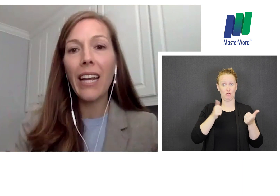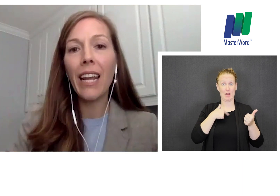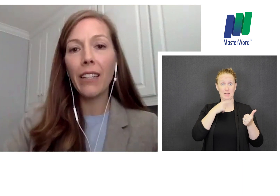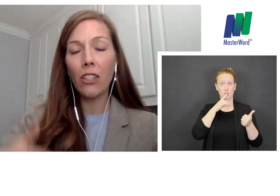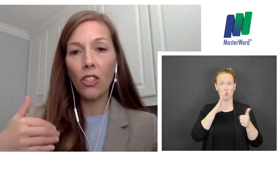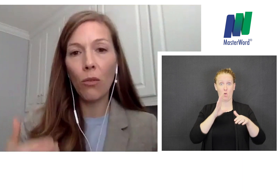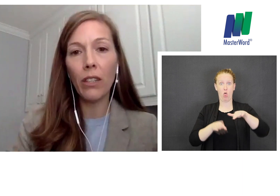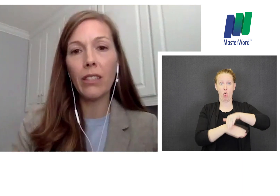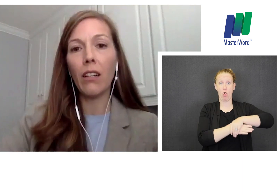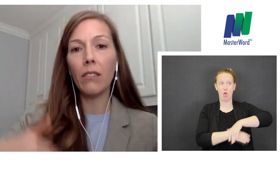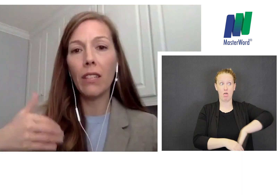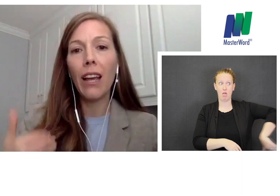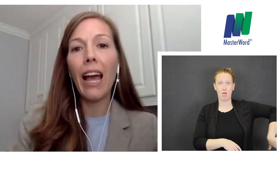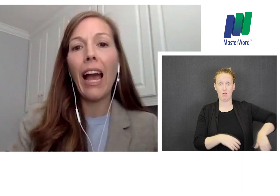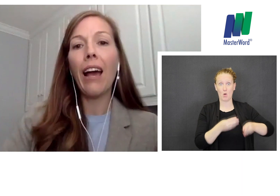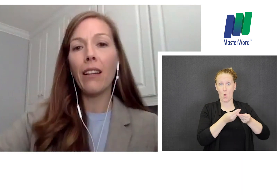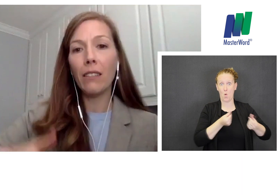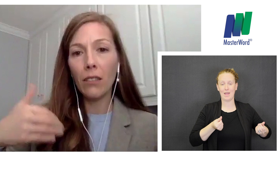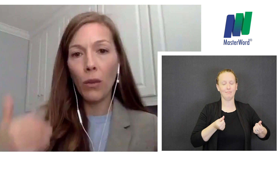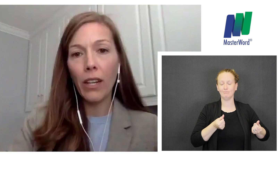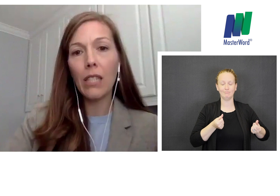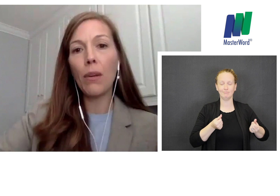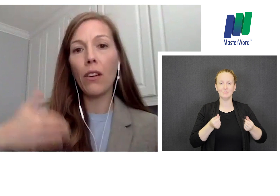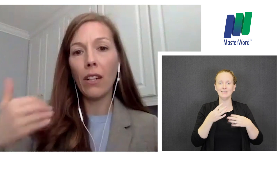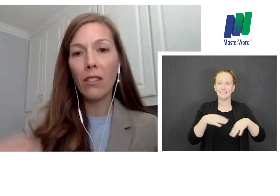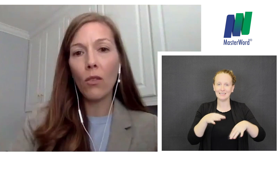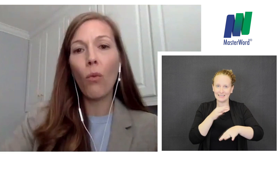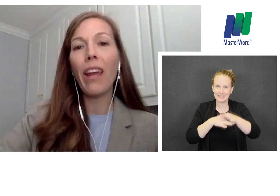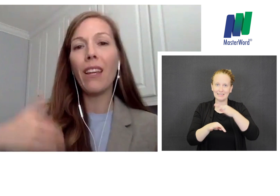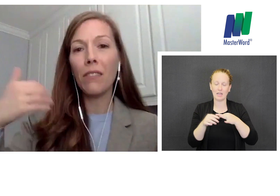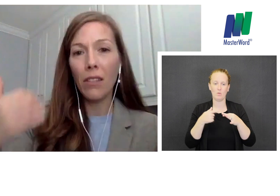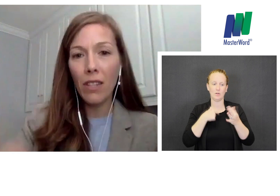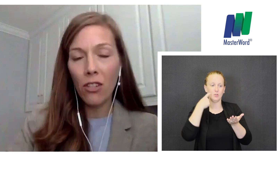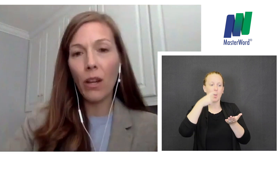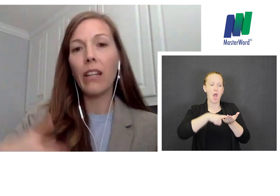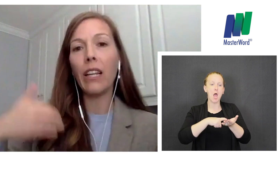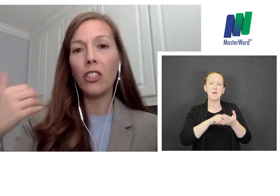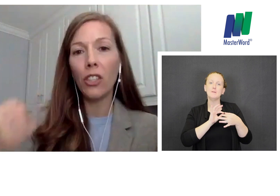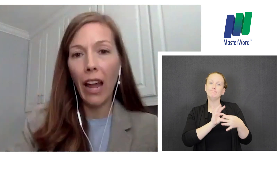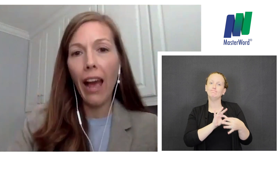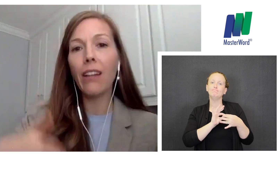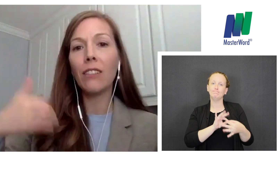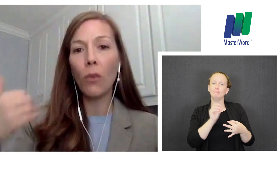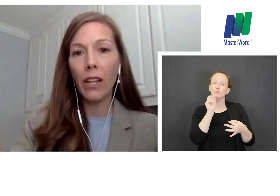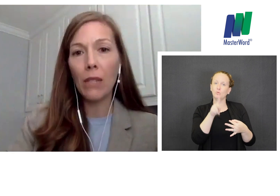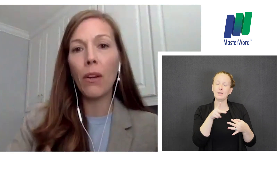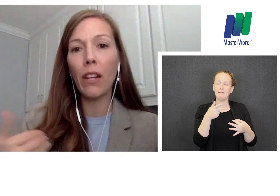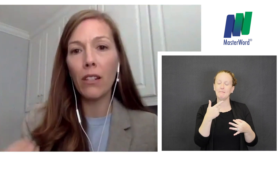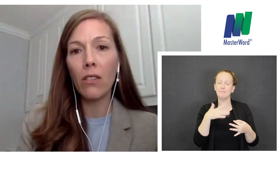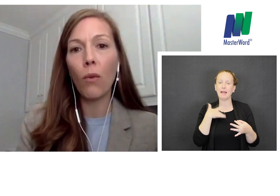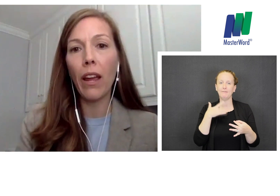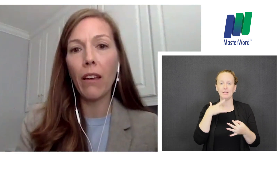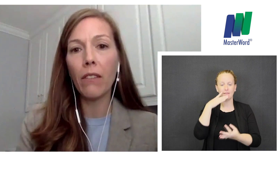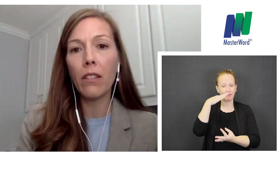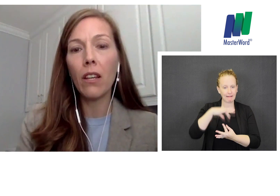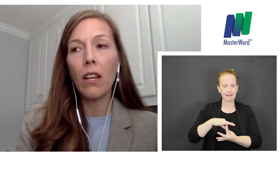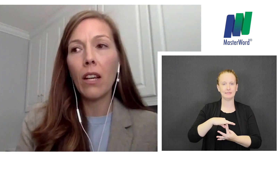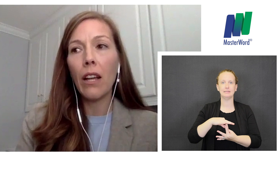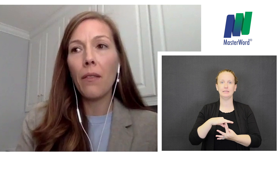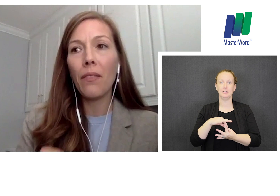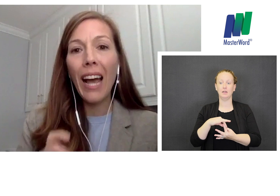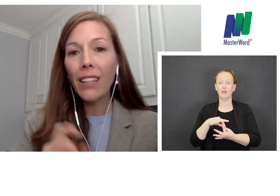stay connected to ourselves as we experience the waves of dysregulation, as we experience the